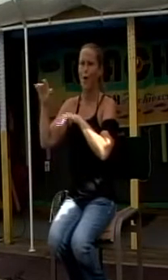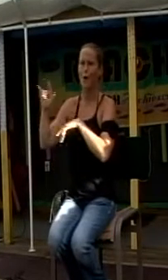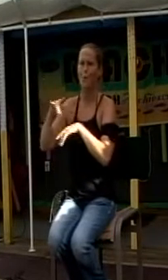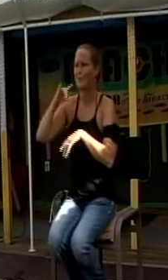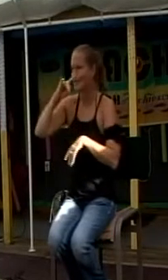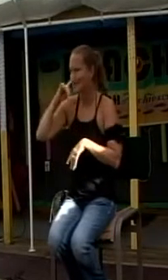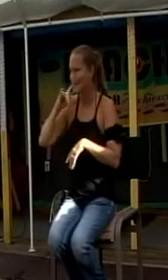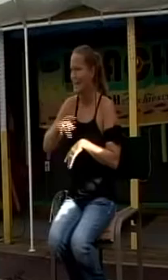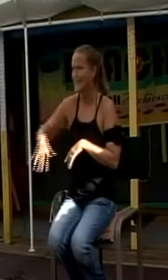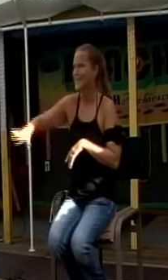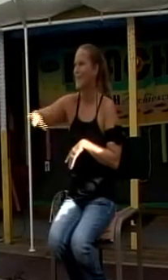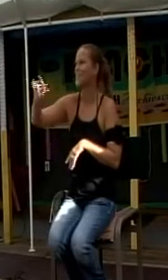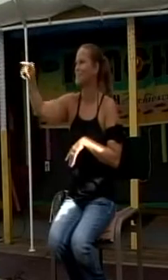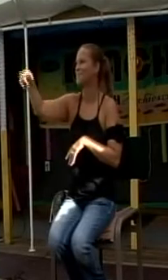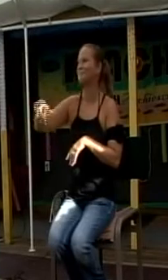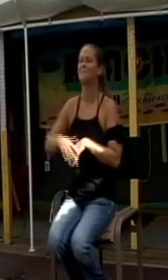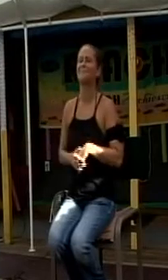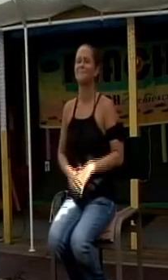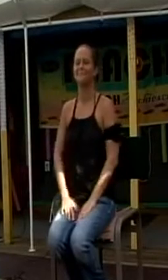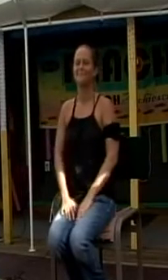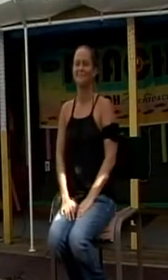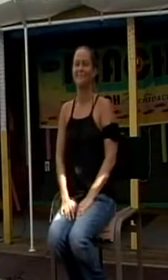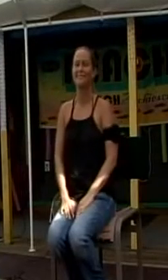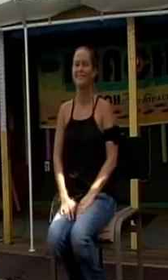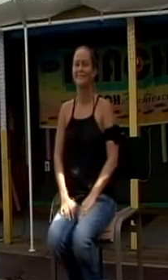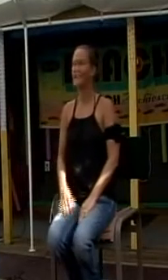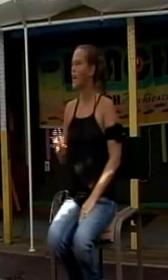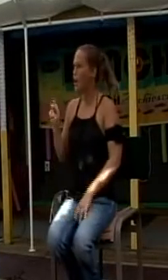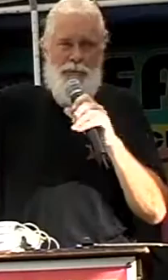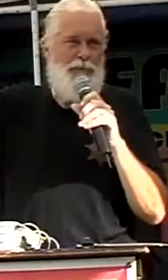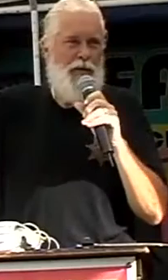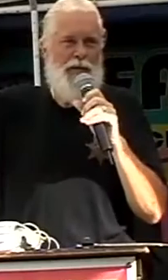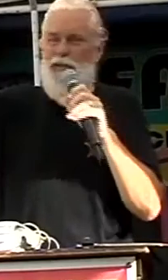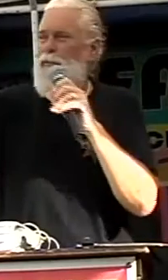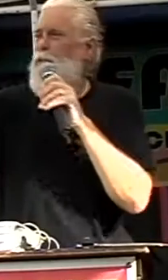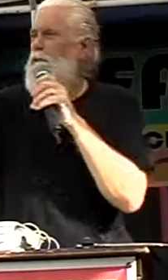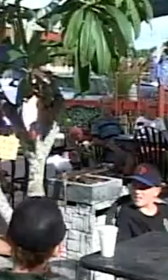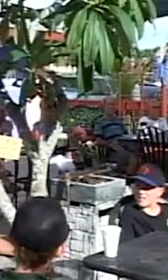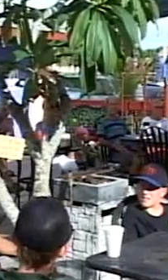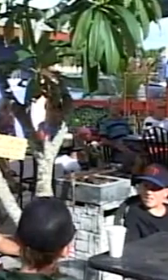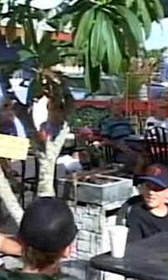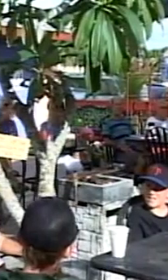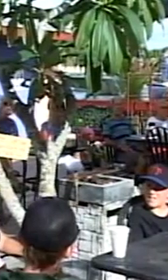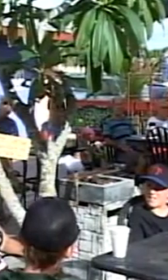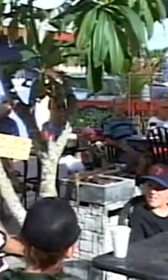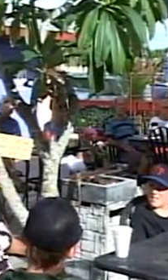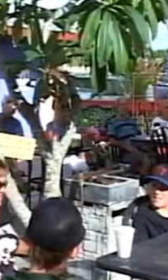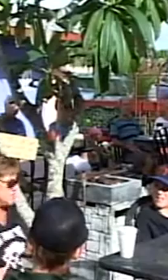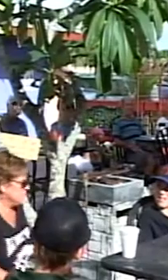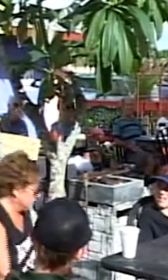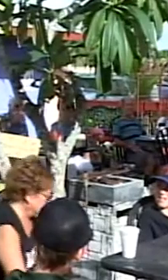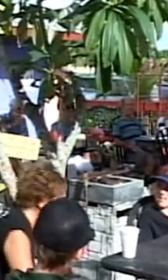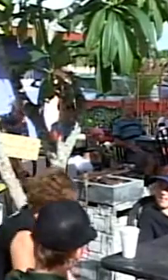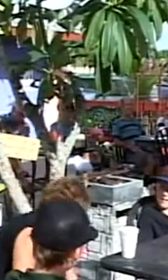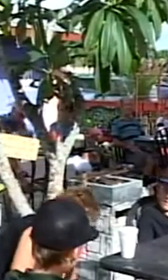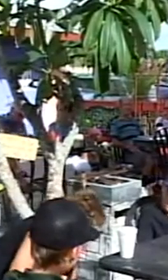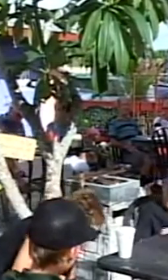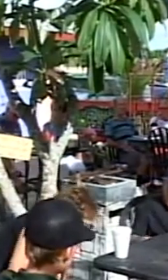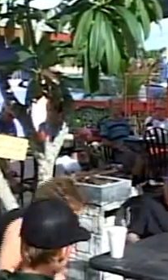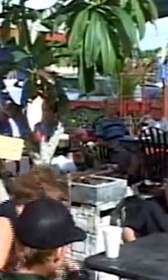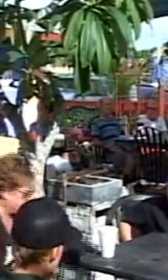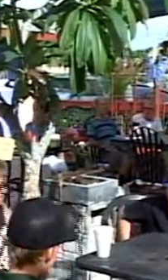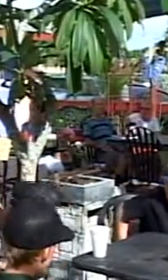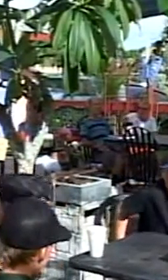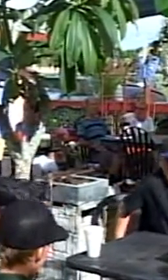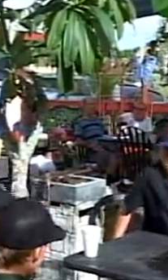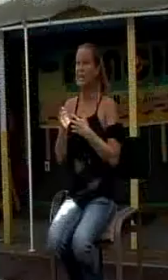breakfast. Anyway, all right, so Wendy's going back there. Next week, we won't have the camper, I don't believe, because we're going to put it up